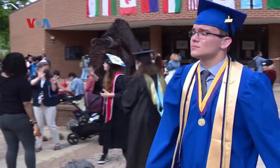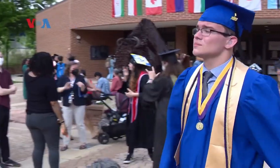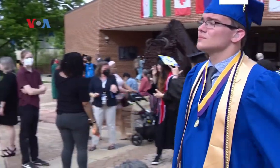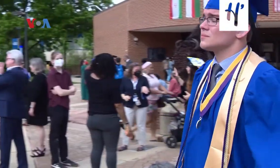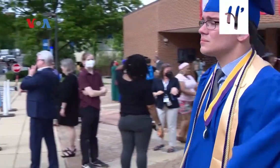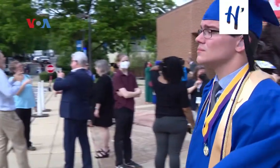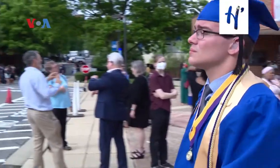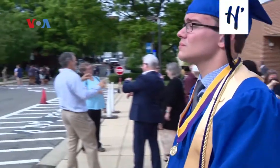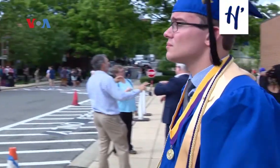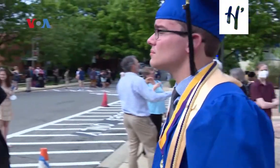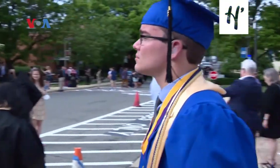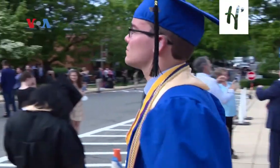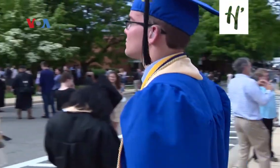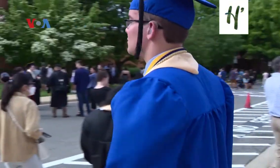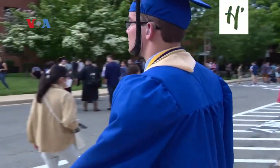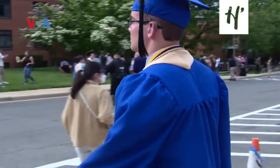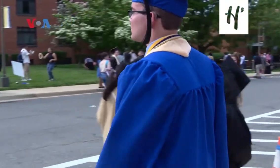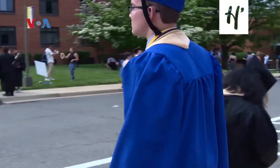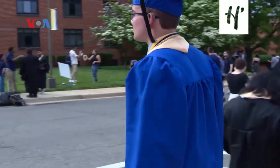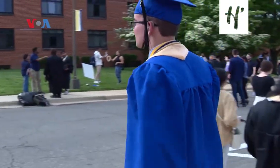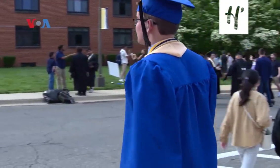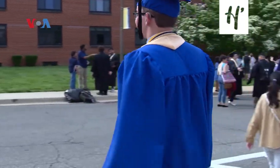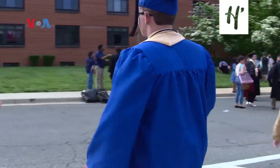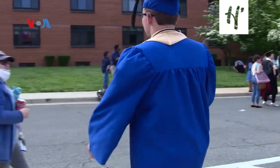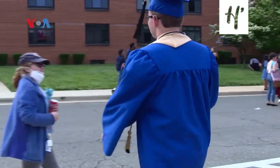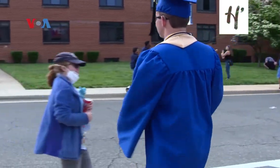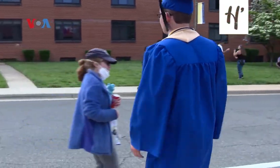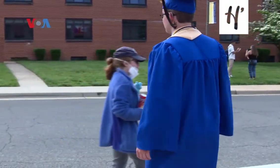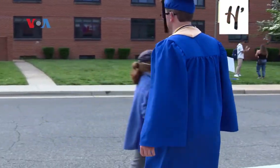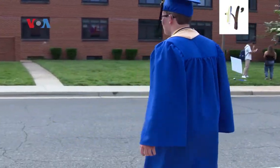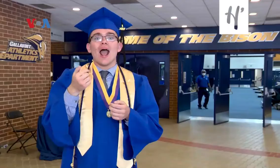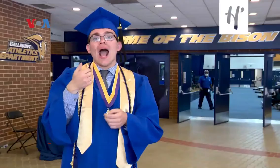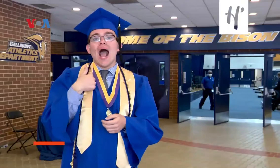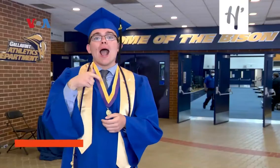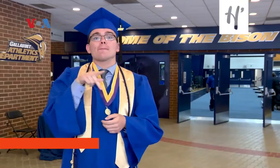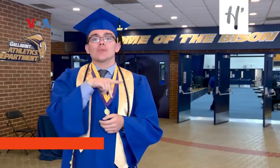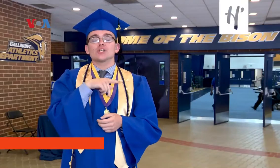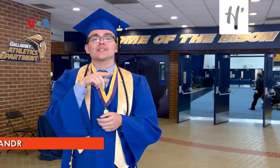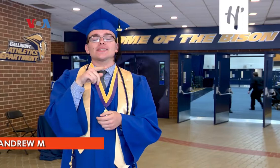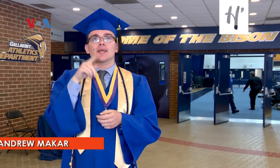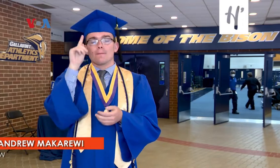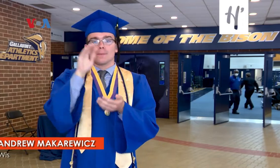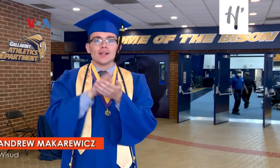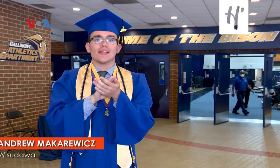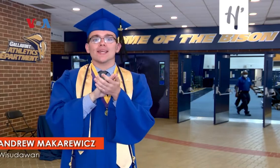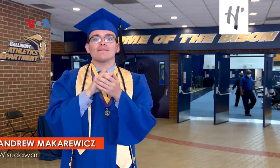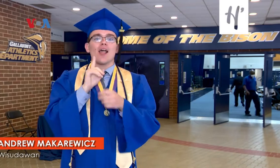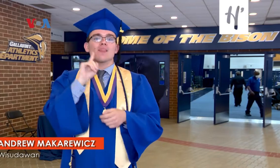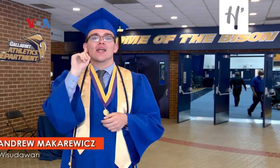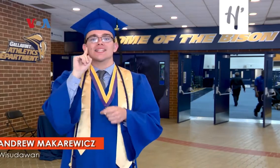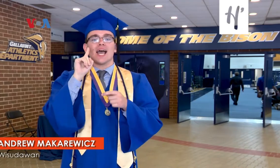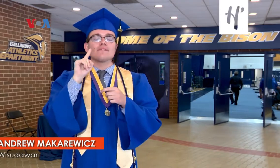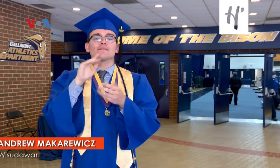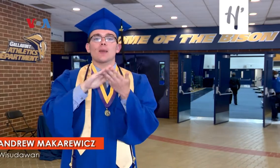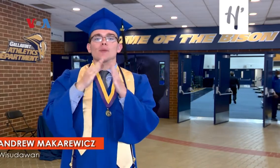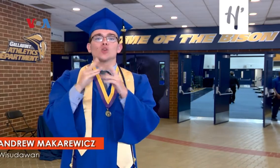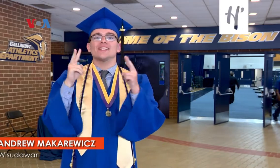bagi komunitas tuli dan dengan masalah pendengaran di Amerika. I personally believe that the deaf community is really